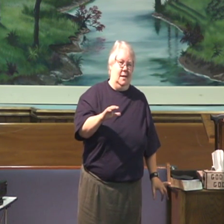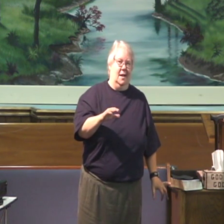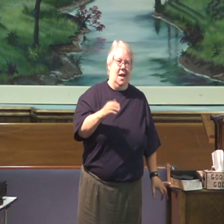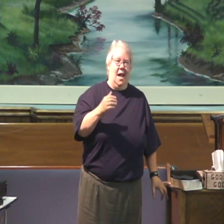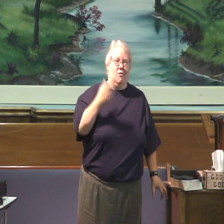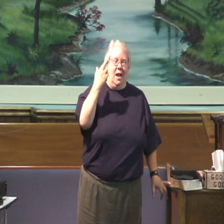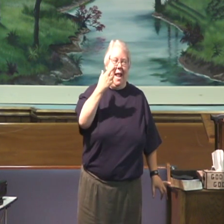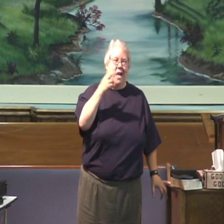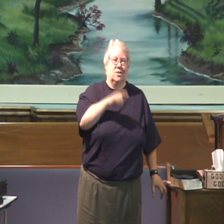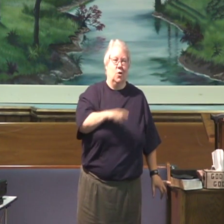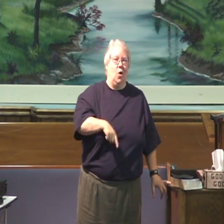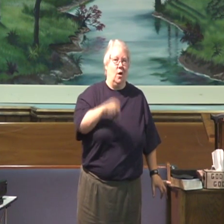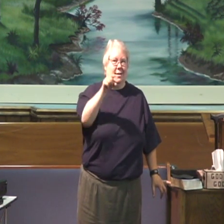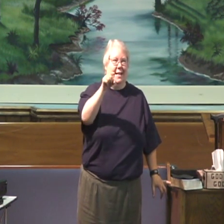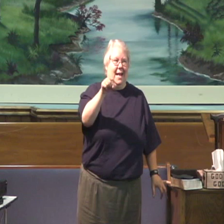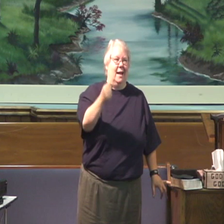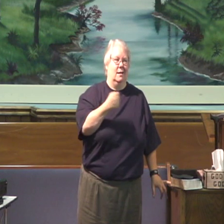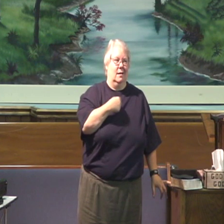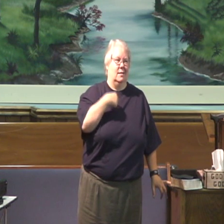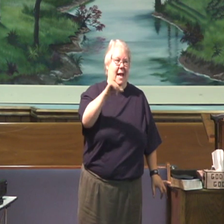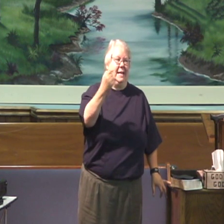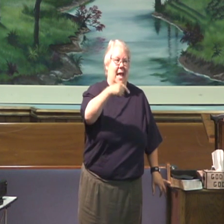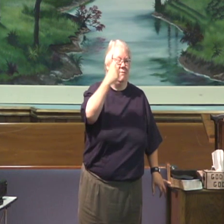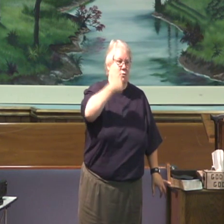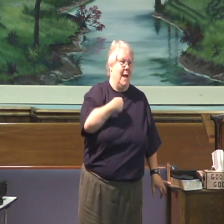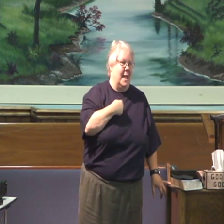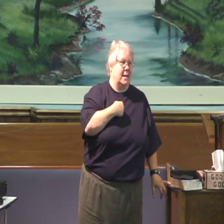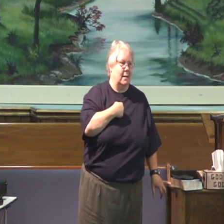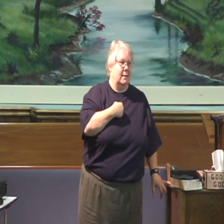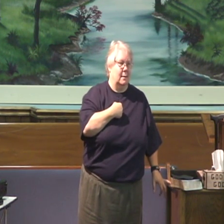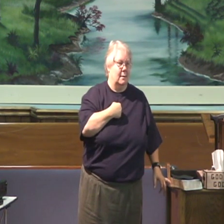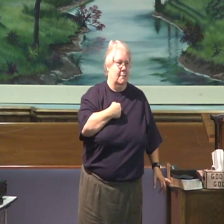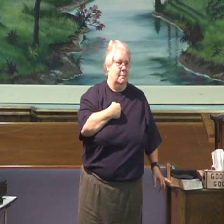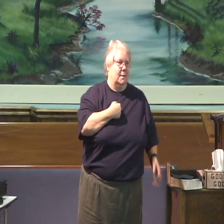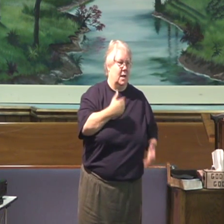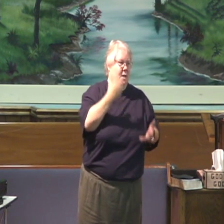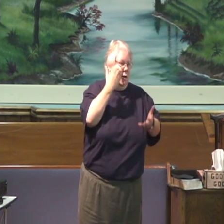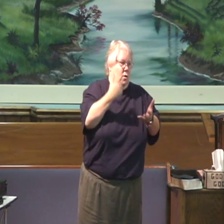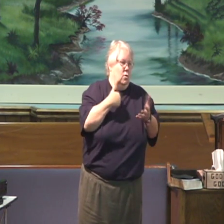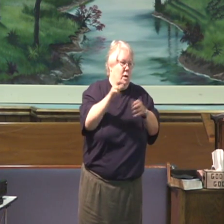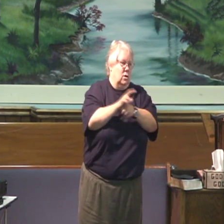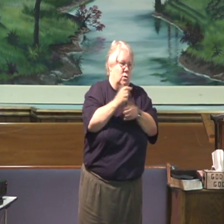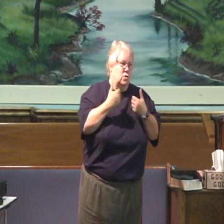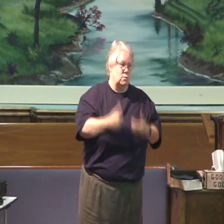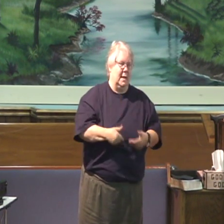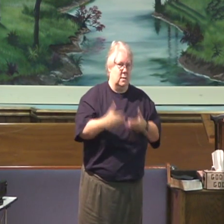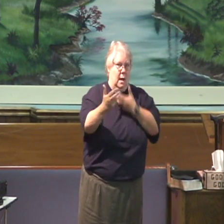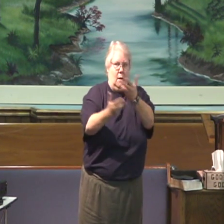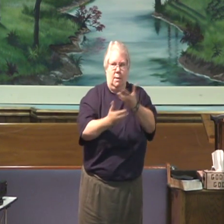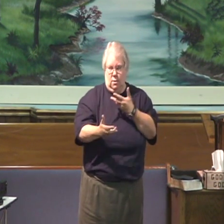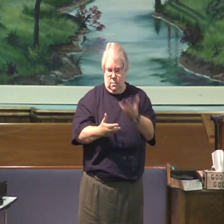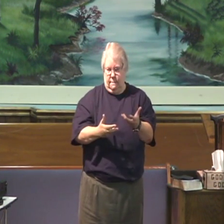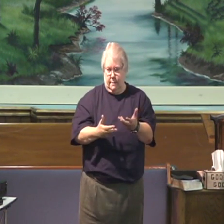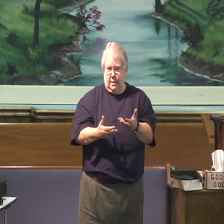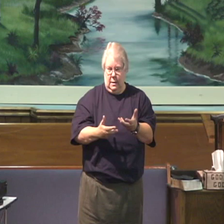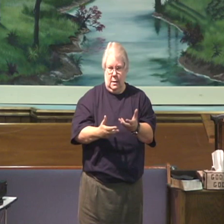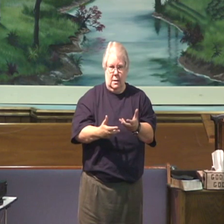And I realized the Lord did that day for me. Because he knew he could use me to help her.